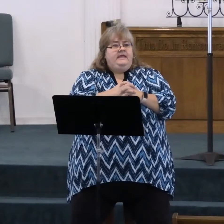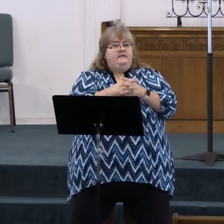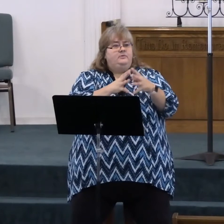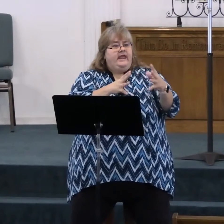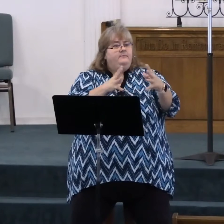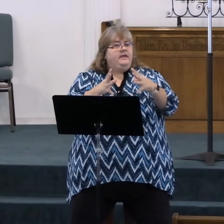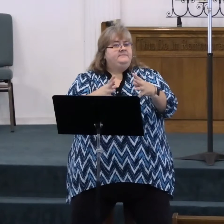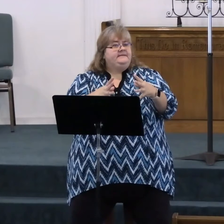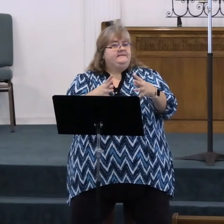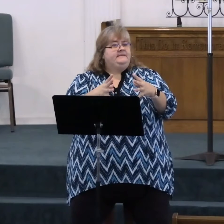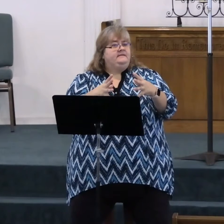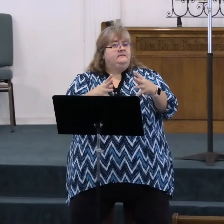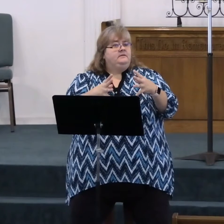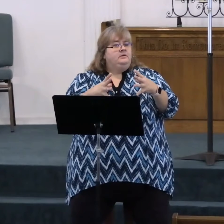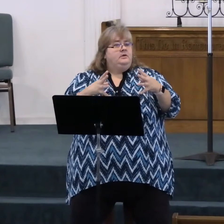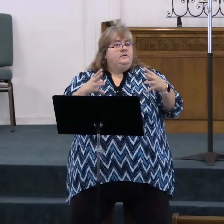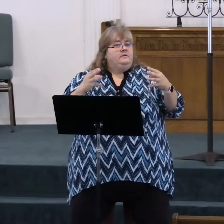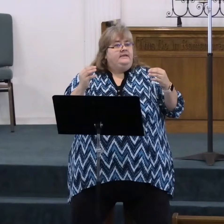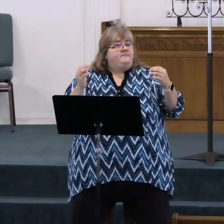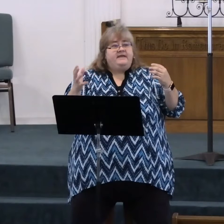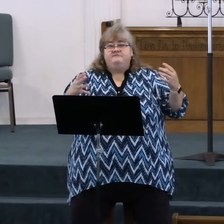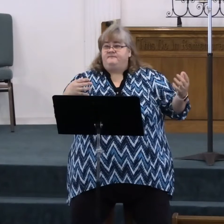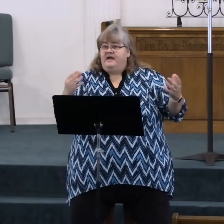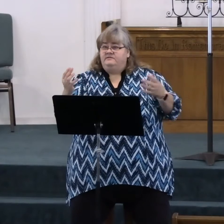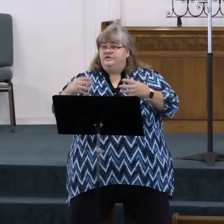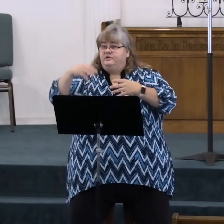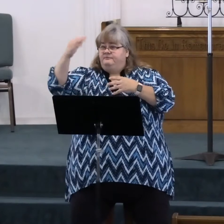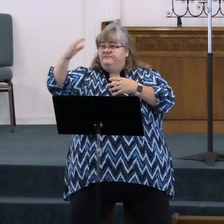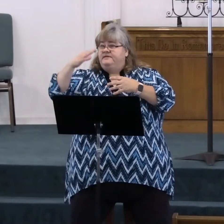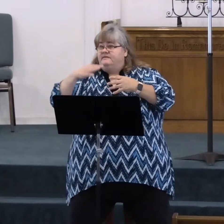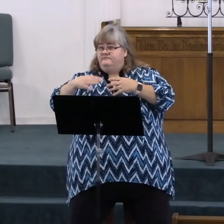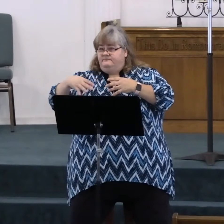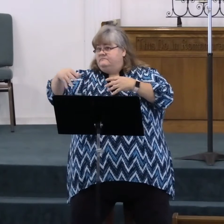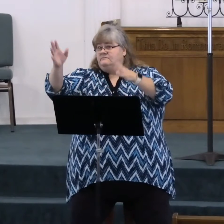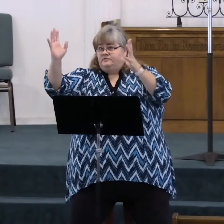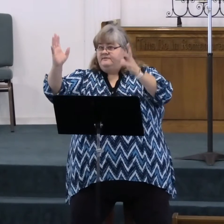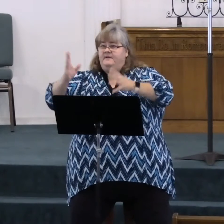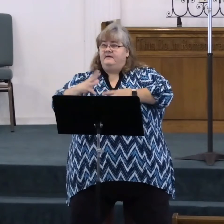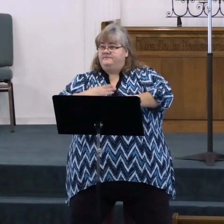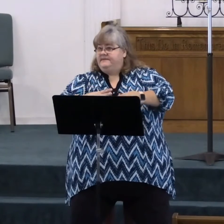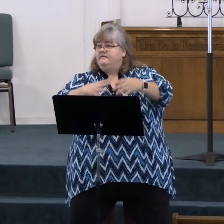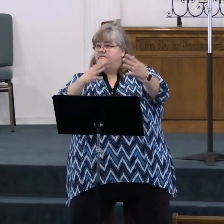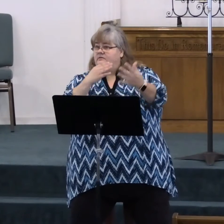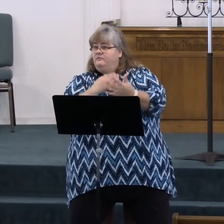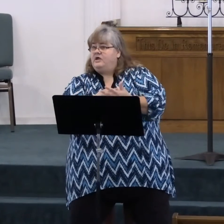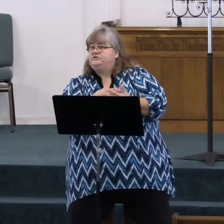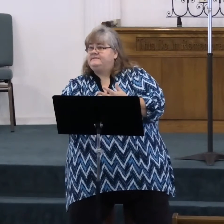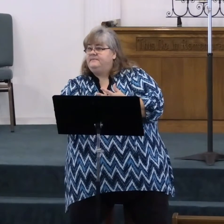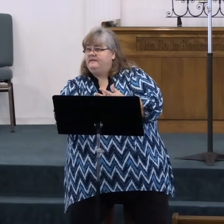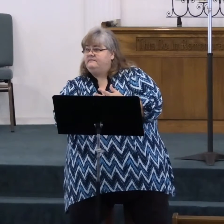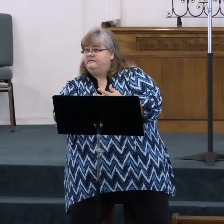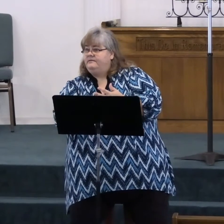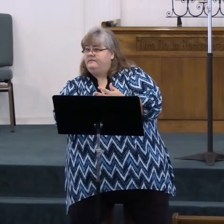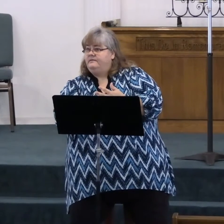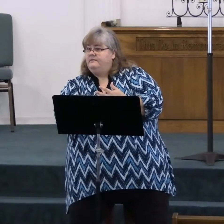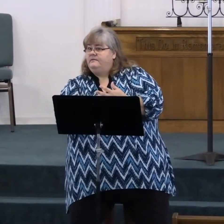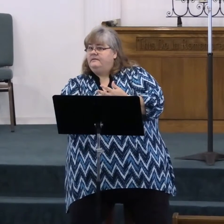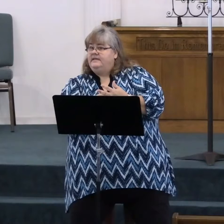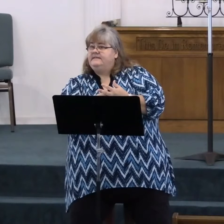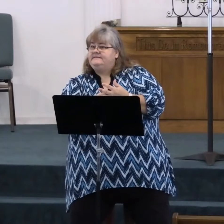And when Abraham says, if I can find, you know, 50, 25, 10 righteous men in the